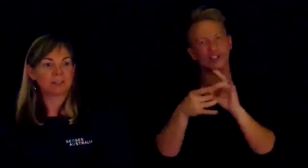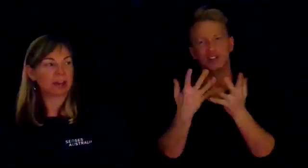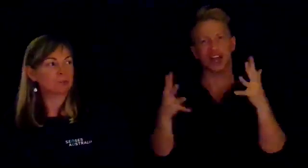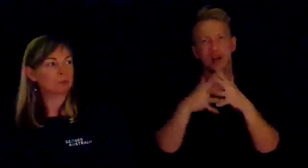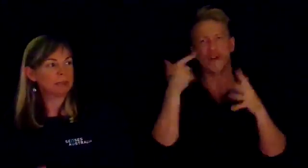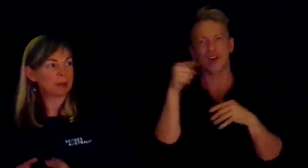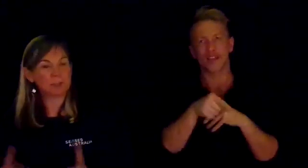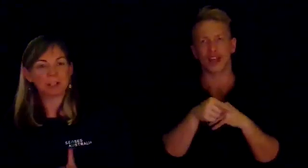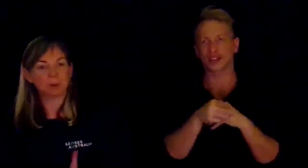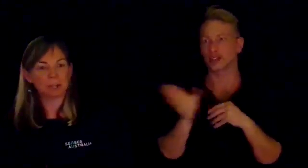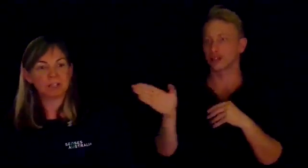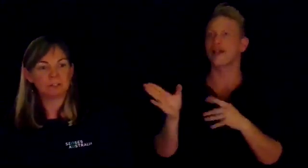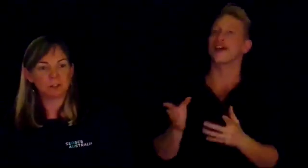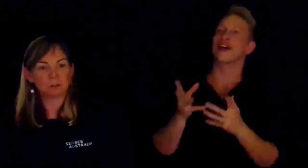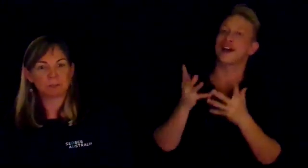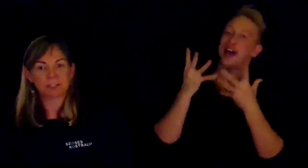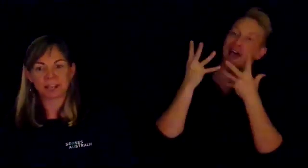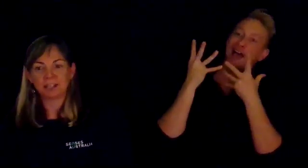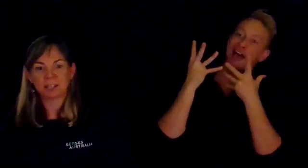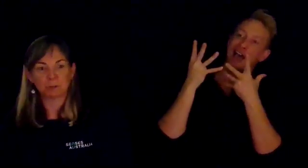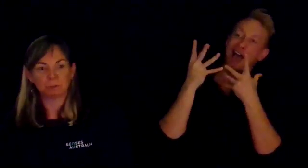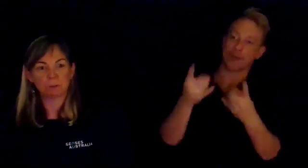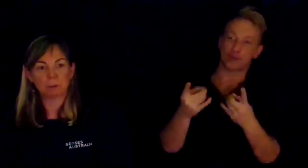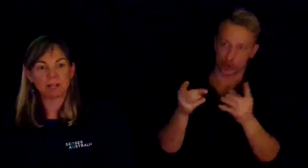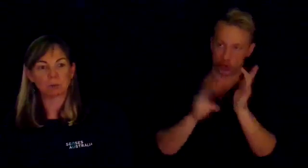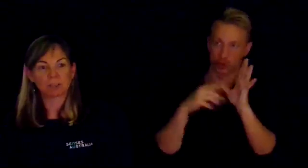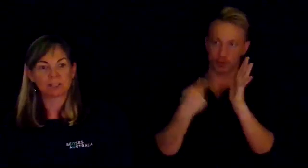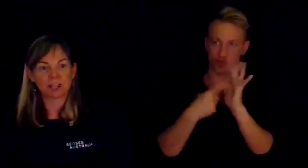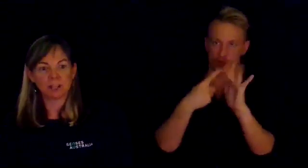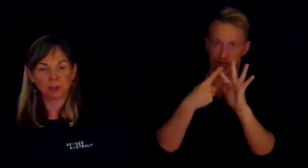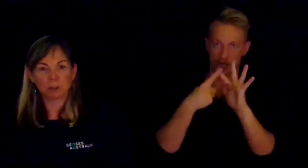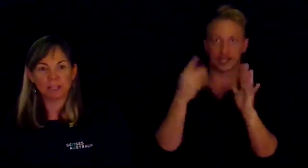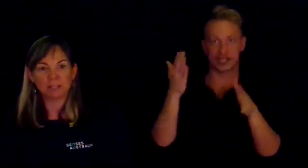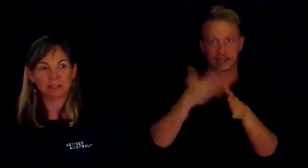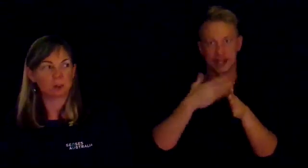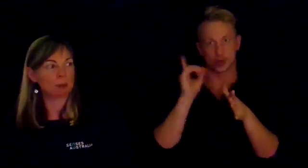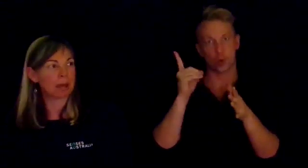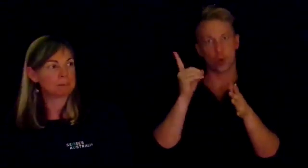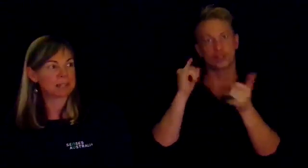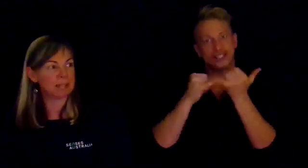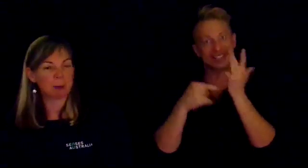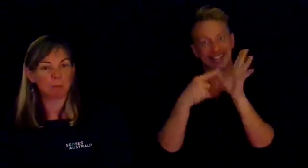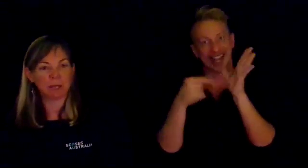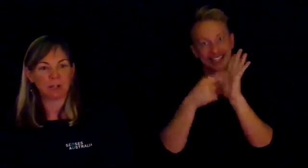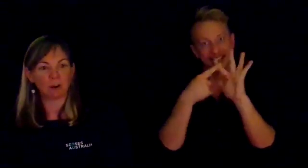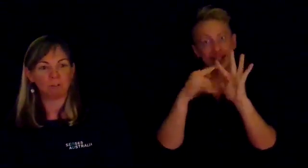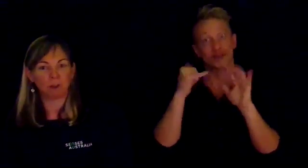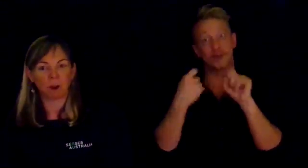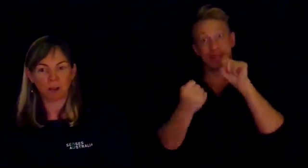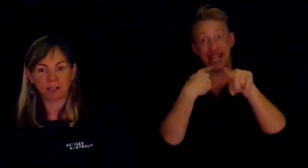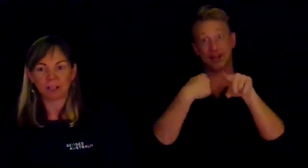That will be up to your individual state. It will depend what state you're in. So perhaps email